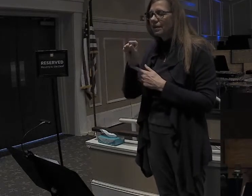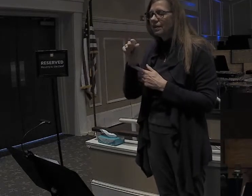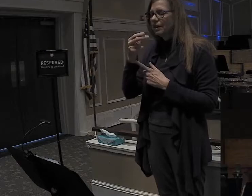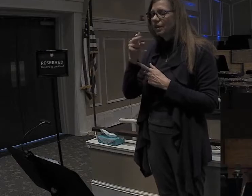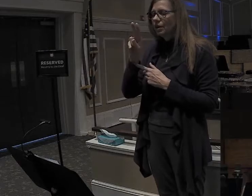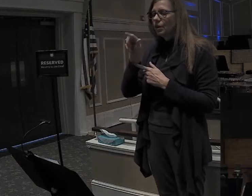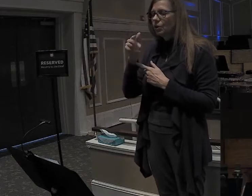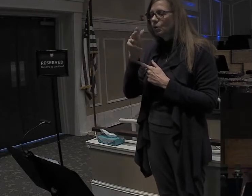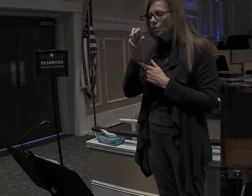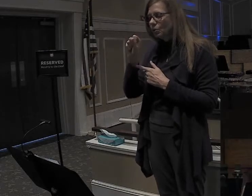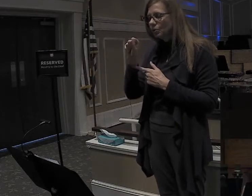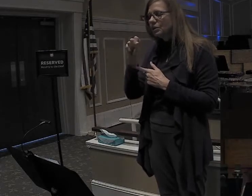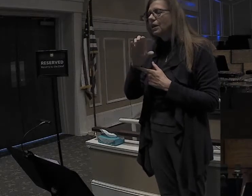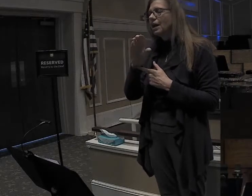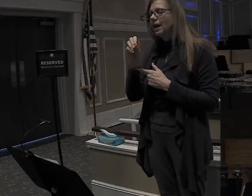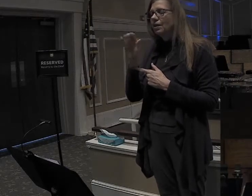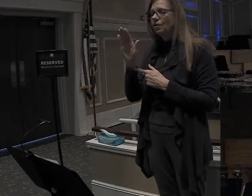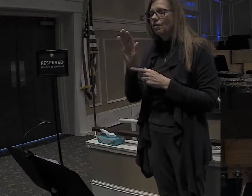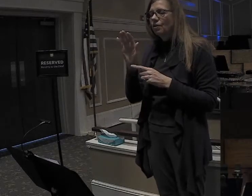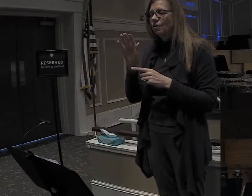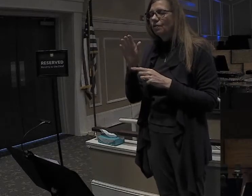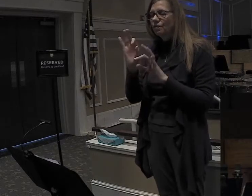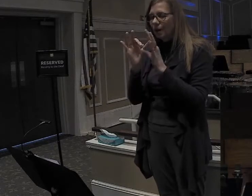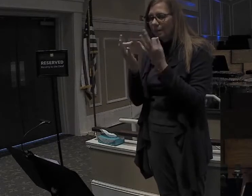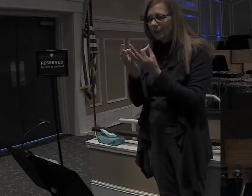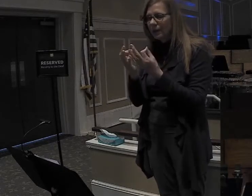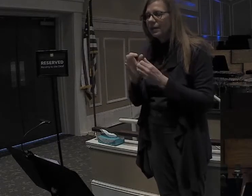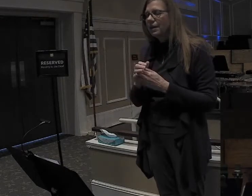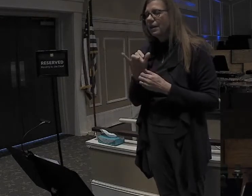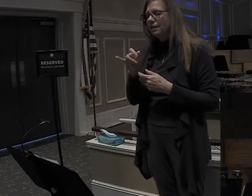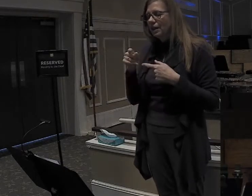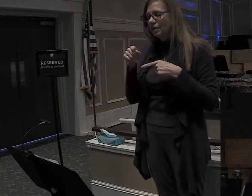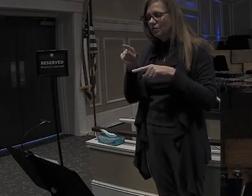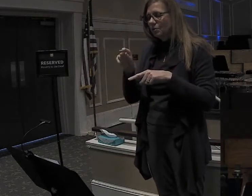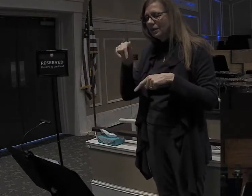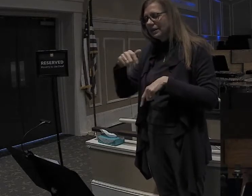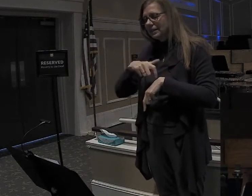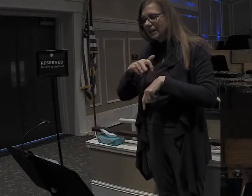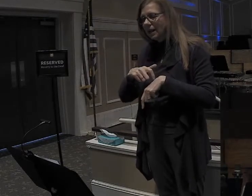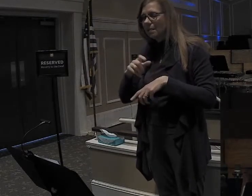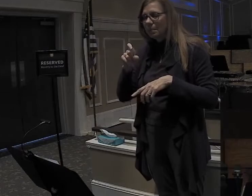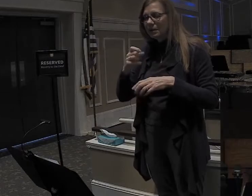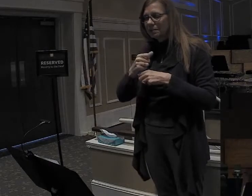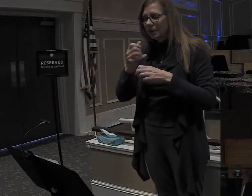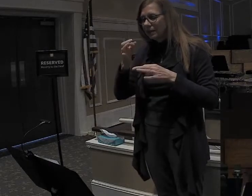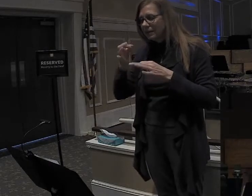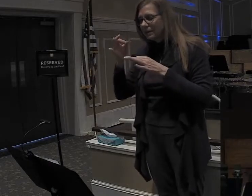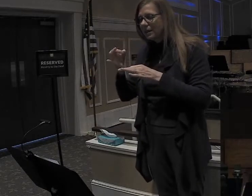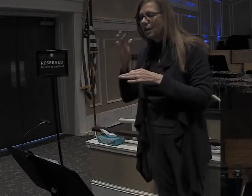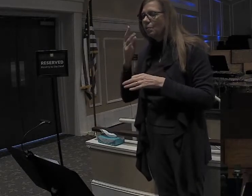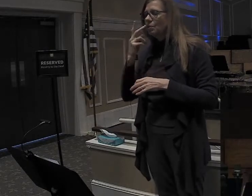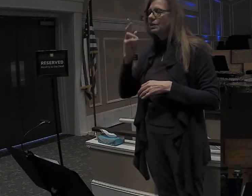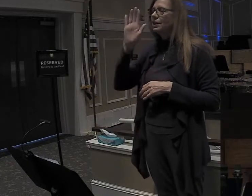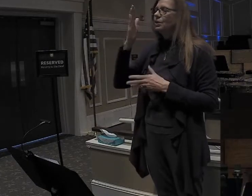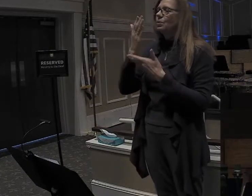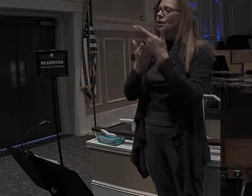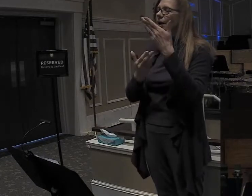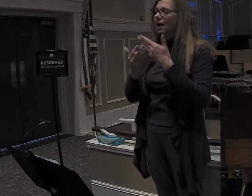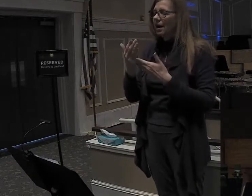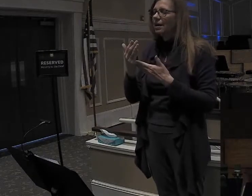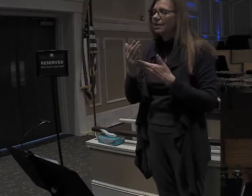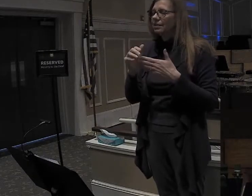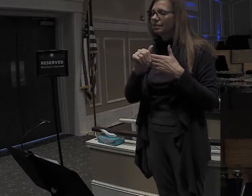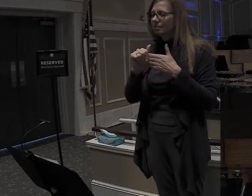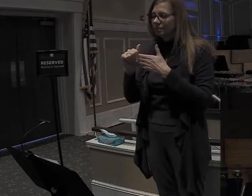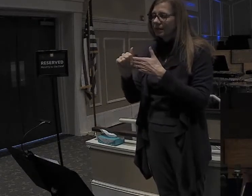we pray for the rest of Herb's family, God, that in these days in which they make decisions, they would see your good hand. And God, they'd